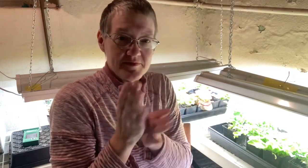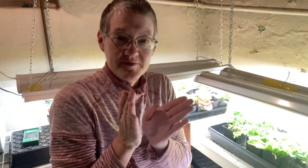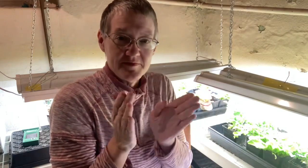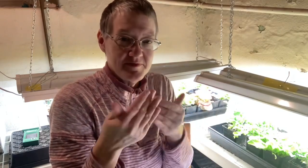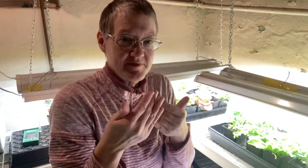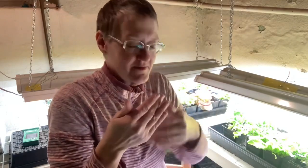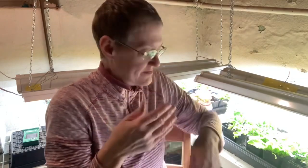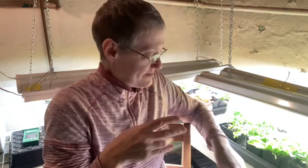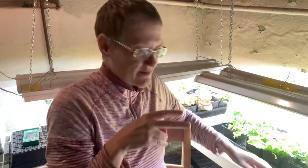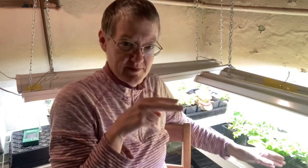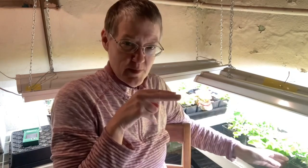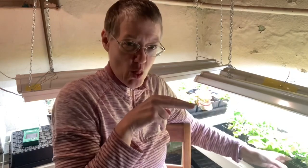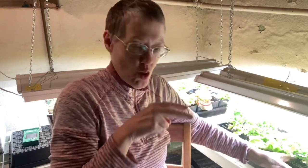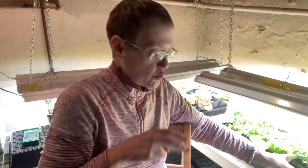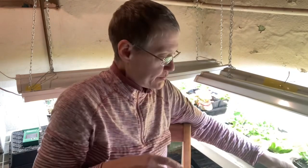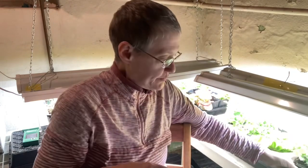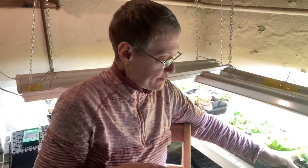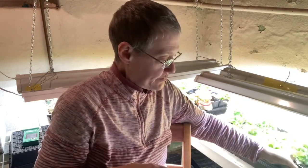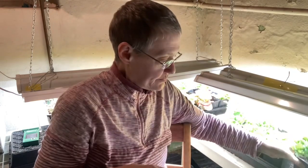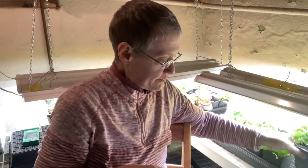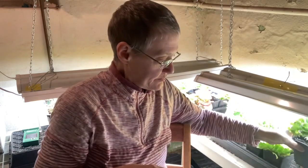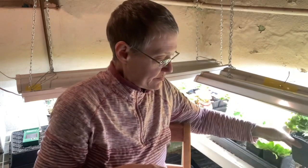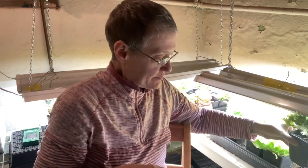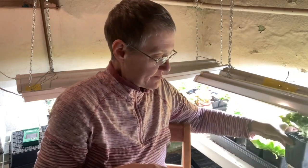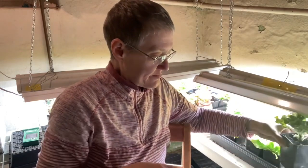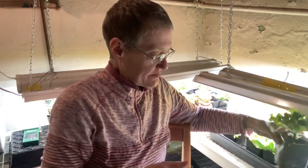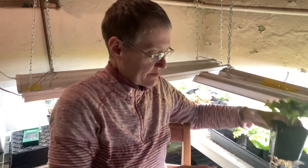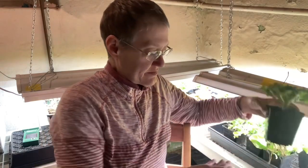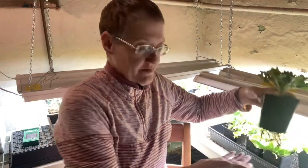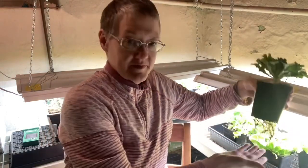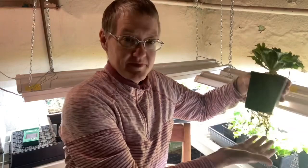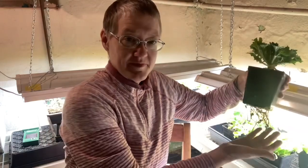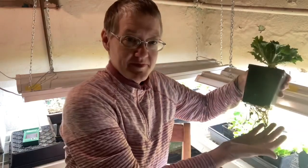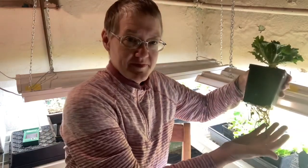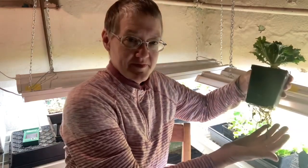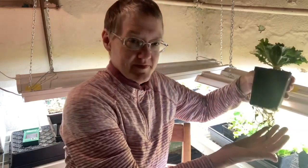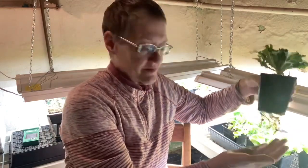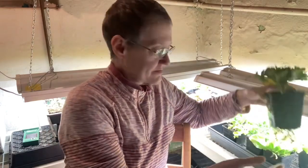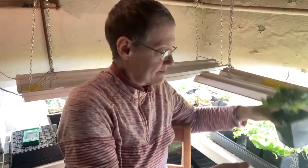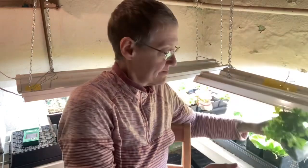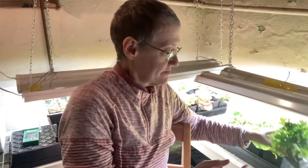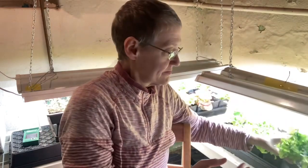And these have really outgrown their pots. Let me show you. See all these roots?